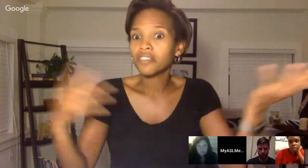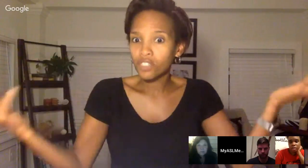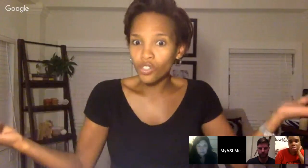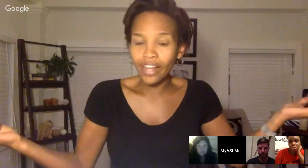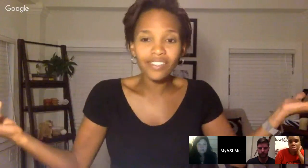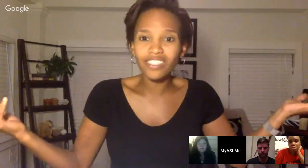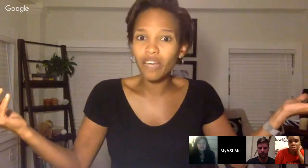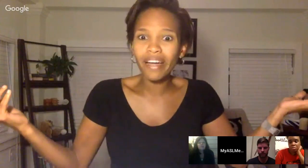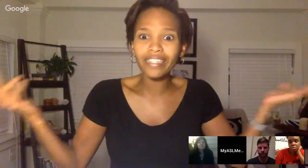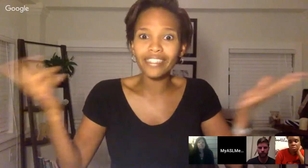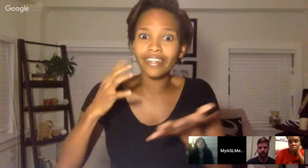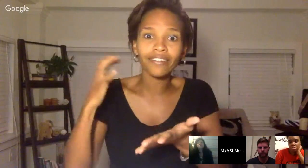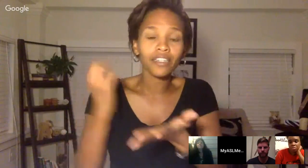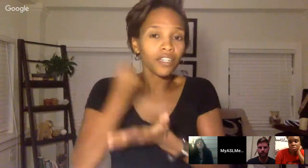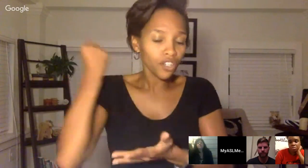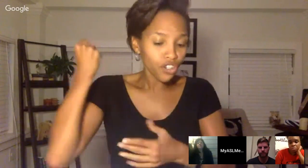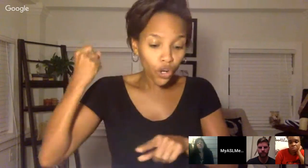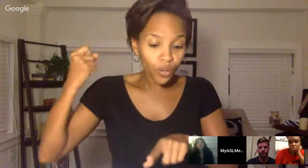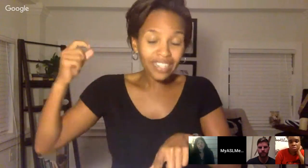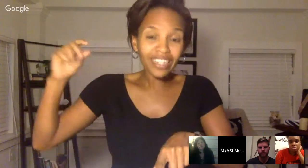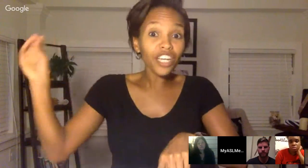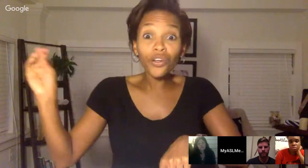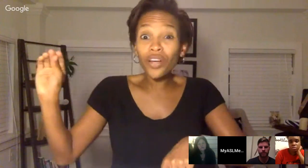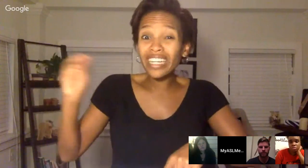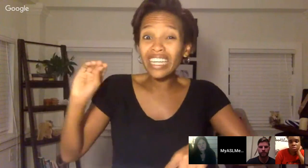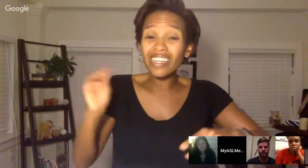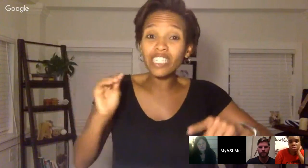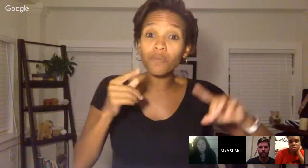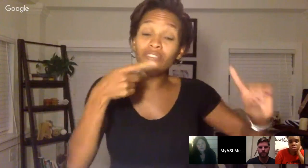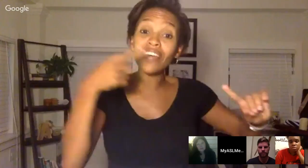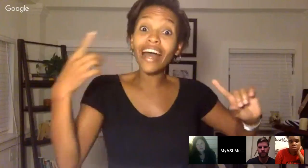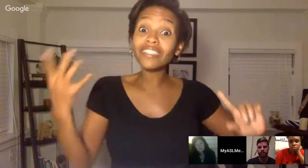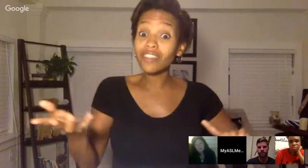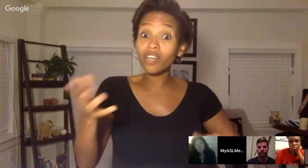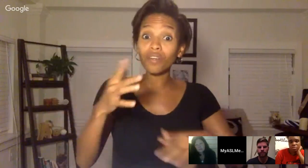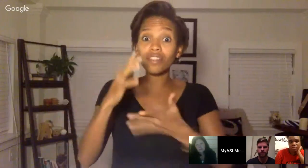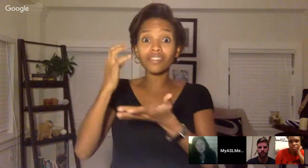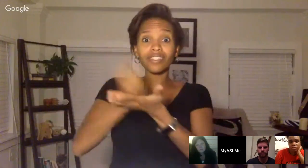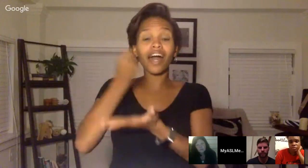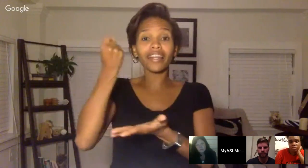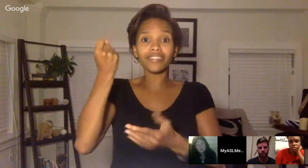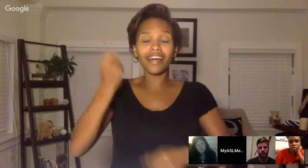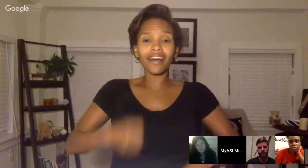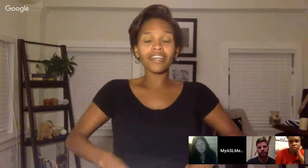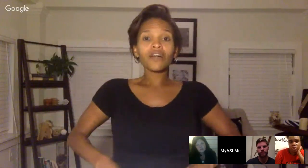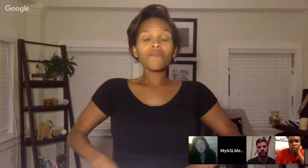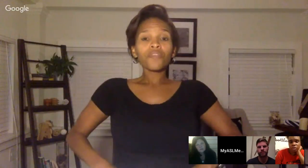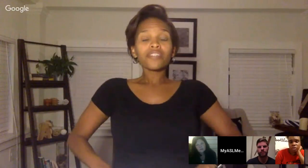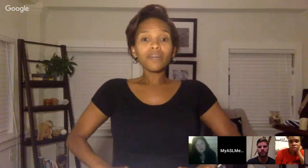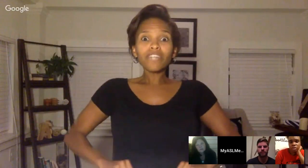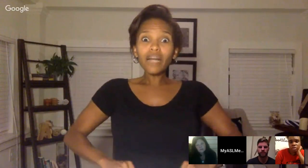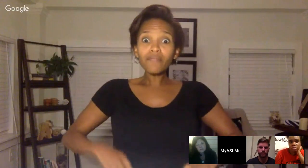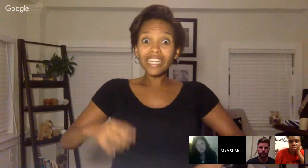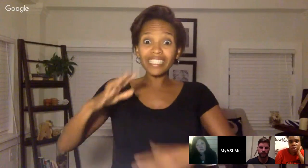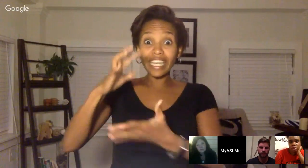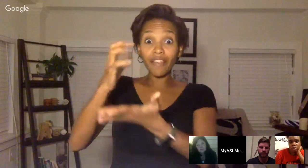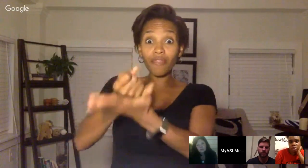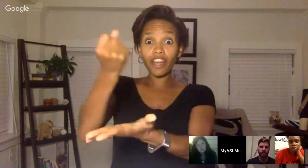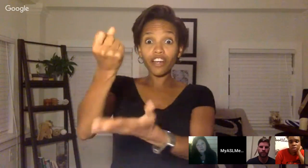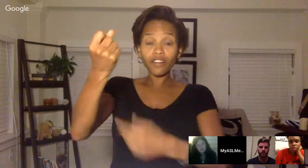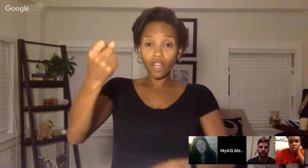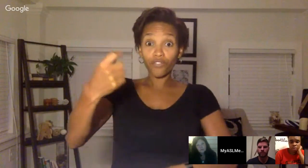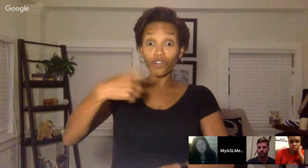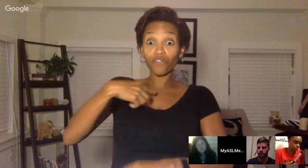okay, so that's the same idea. No, we didn't hear anything specific. And that's the thing with this sign, is that sometimes it's